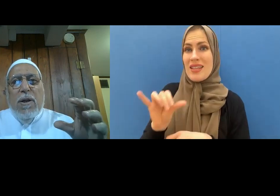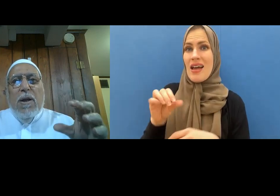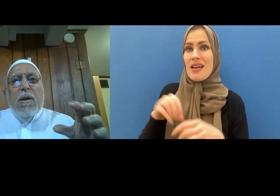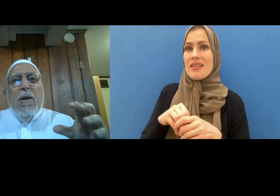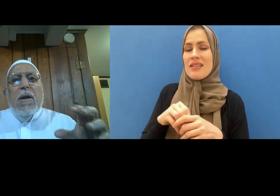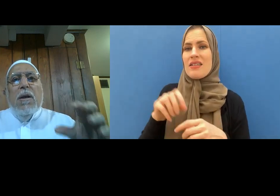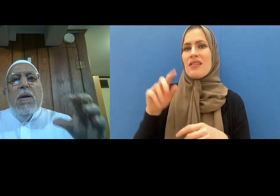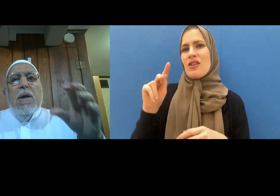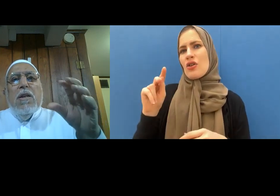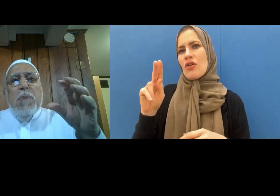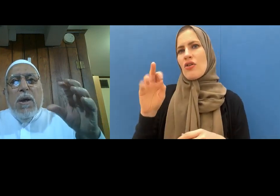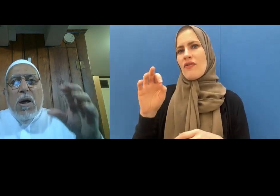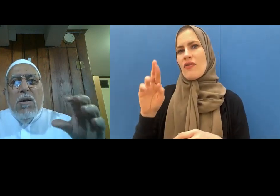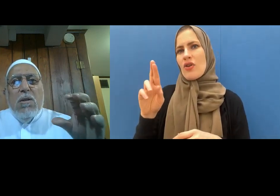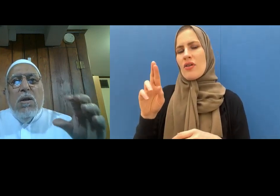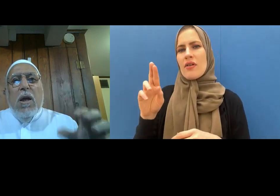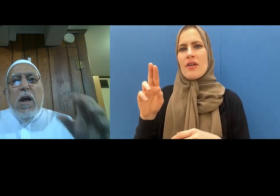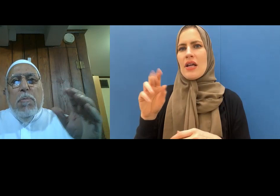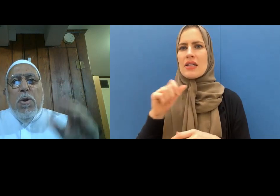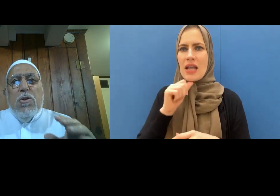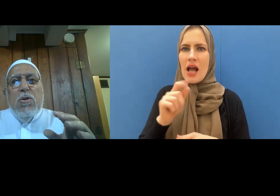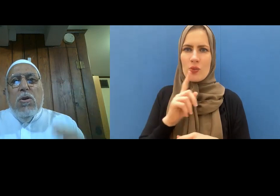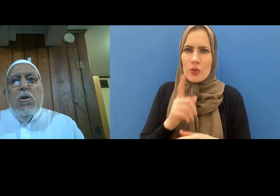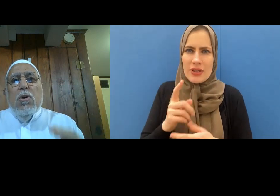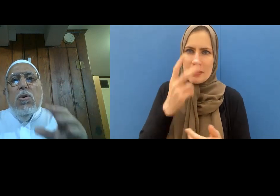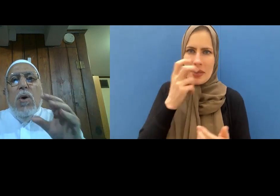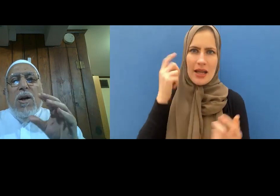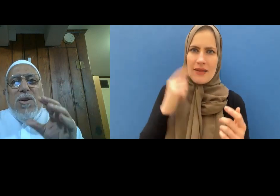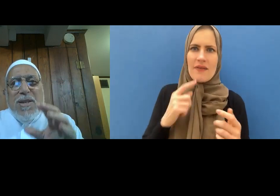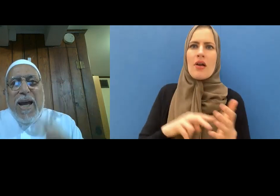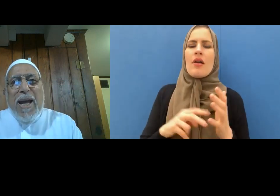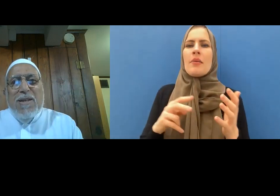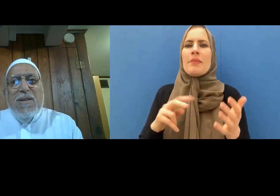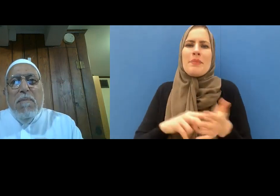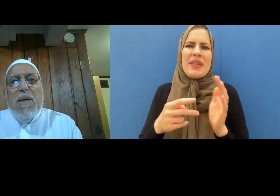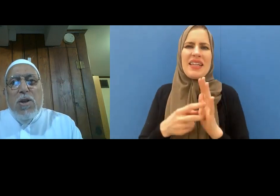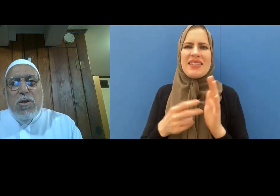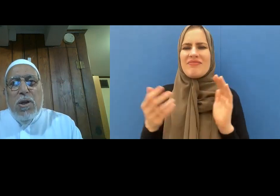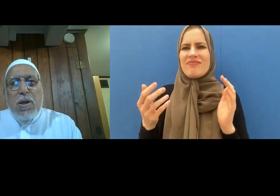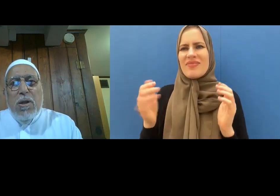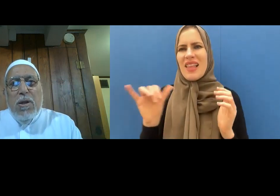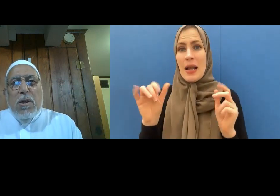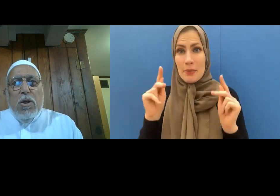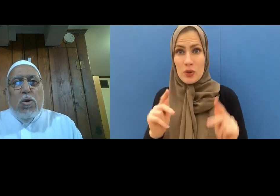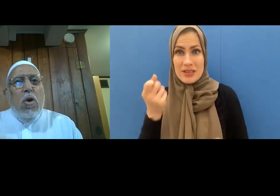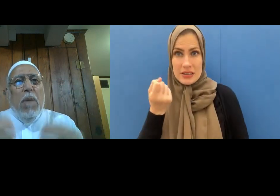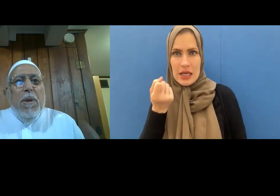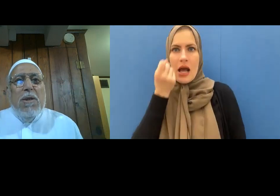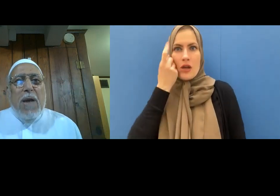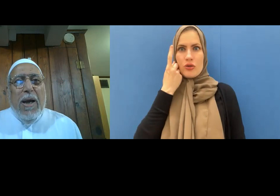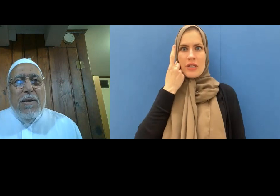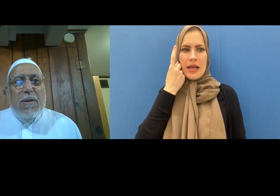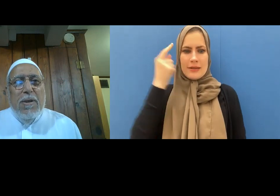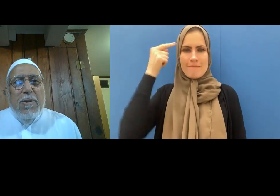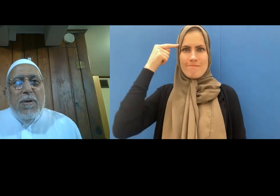kufr, it is because a person who understands the message, it should open